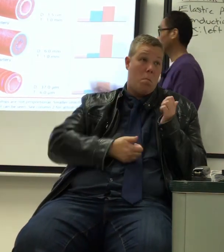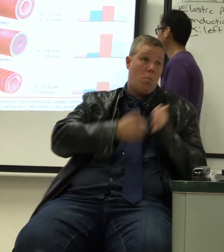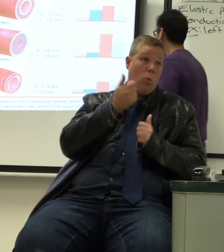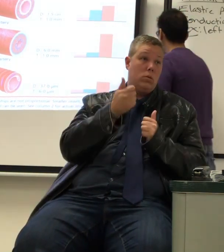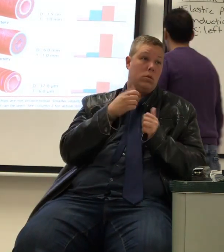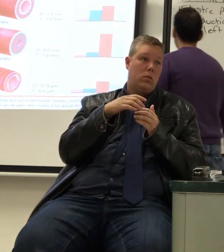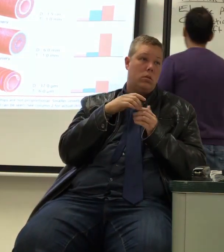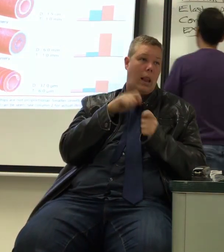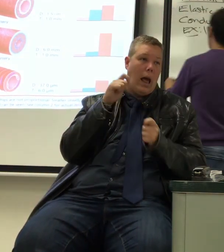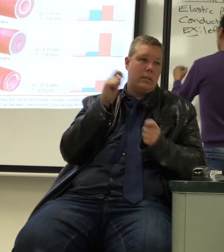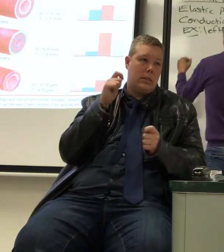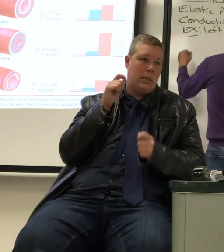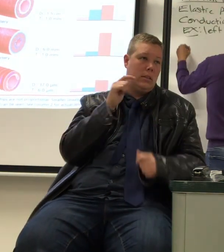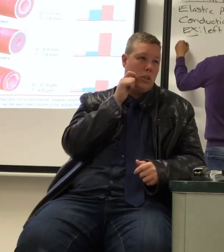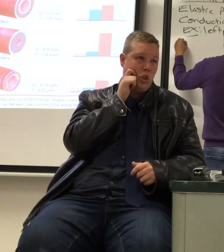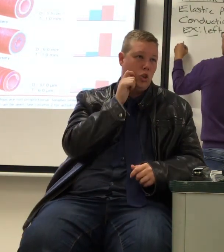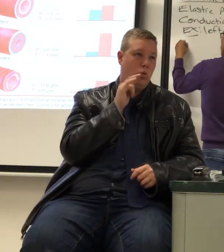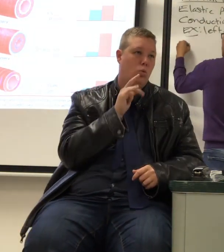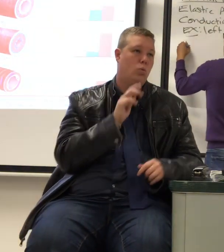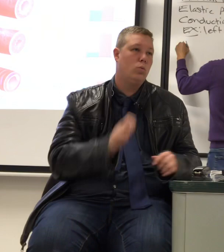tissue.